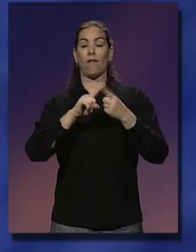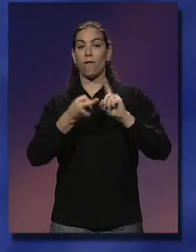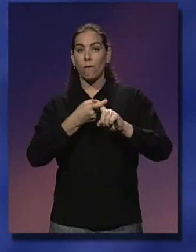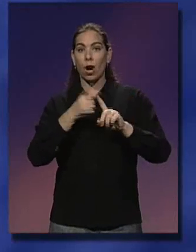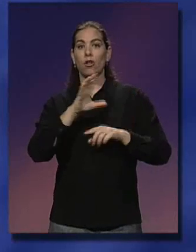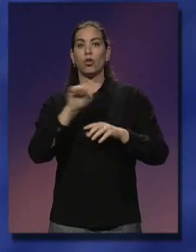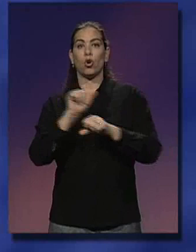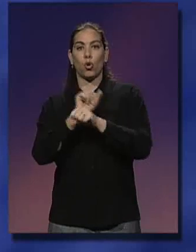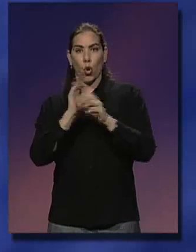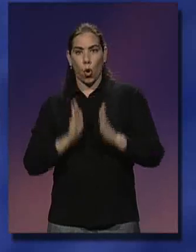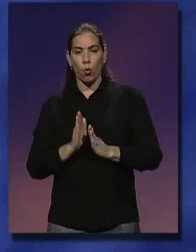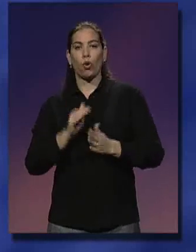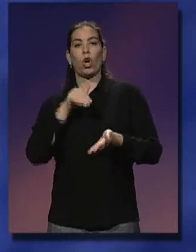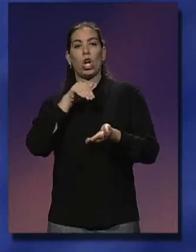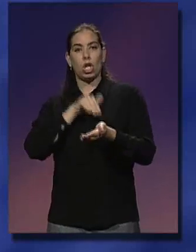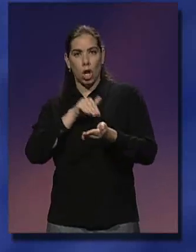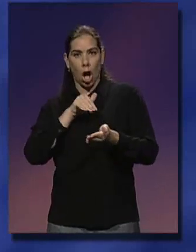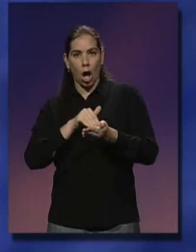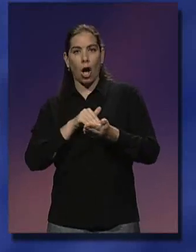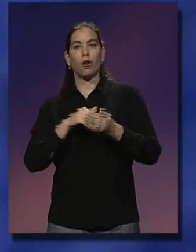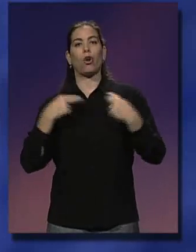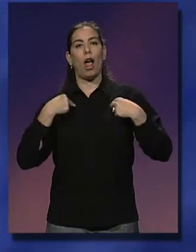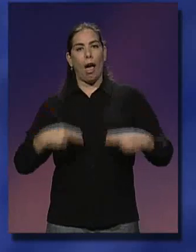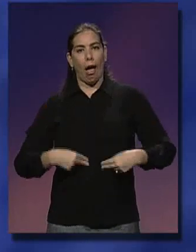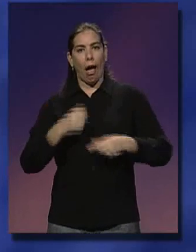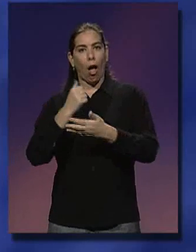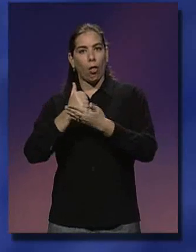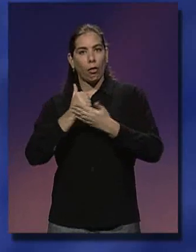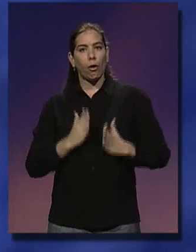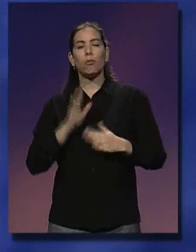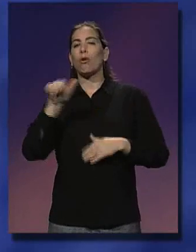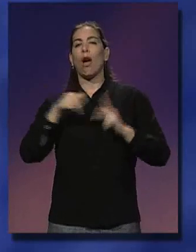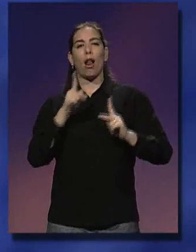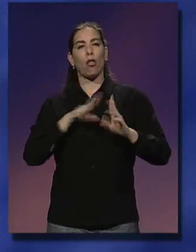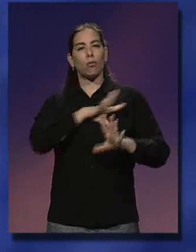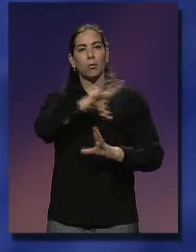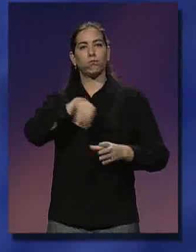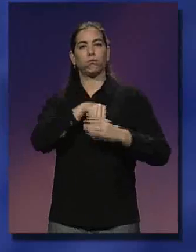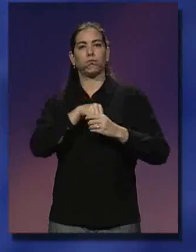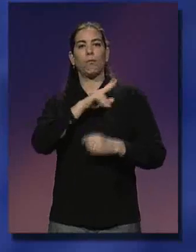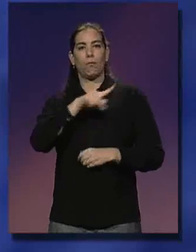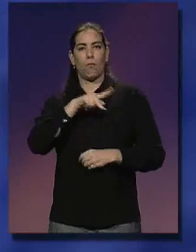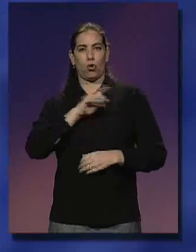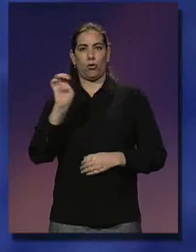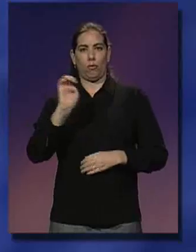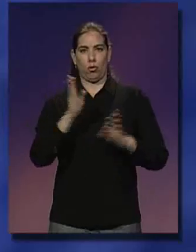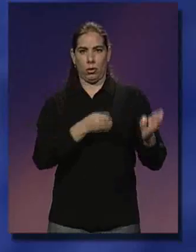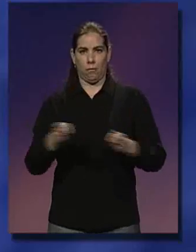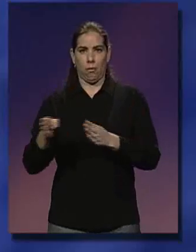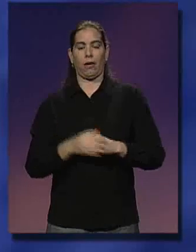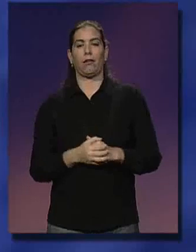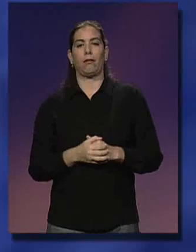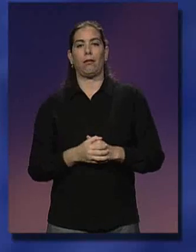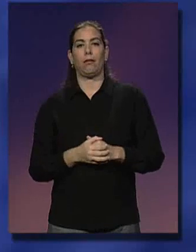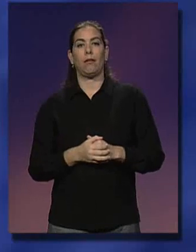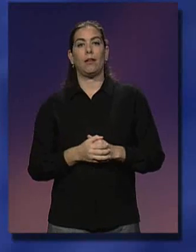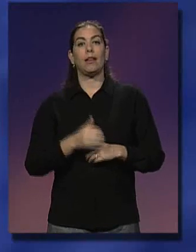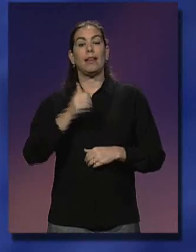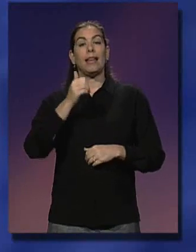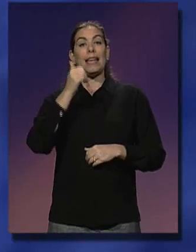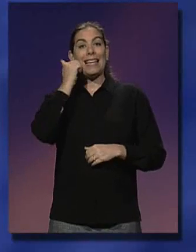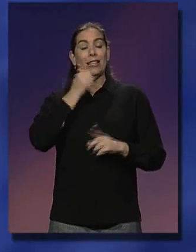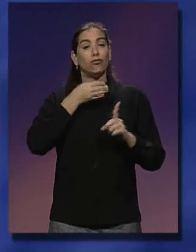personal attendants, service providers, and others who can be part of your emergency plan. Choose at least 3 people in